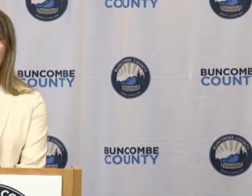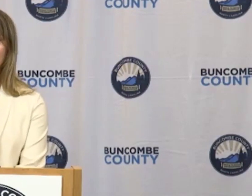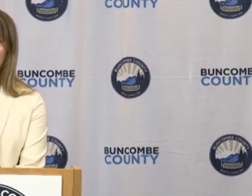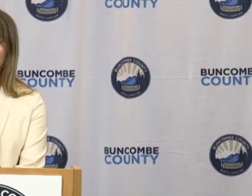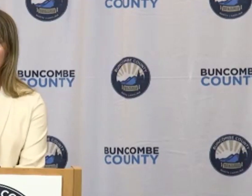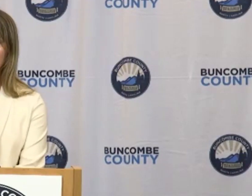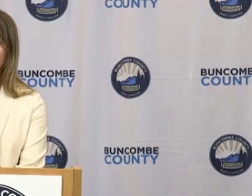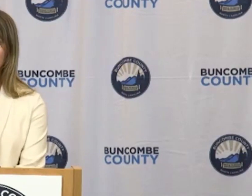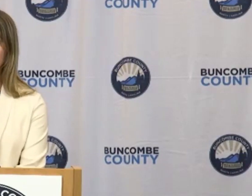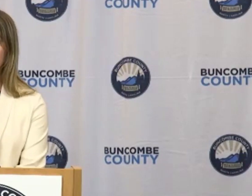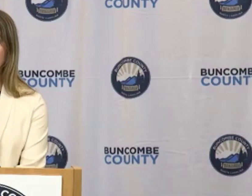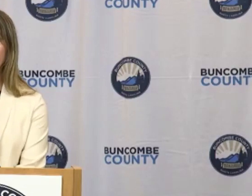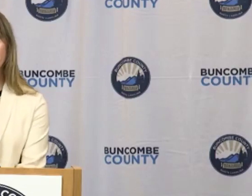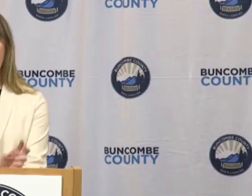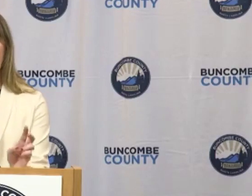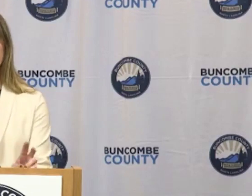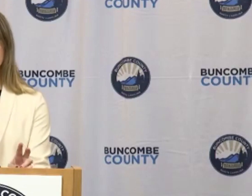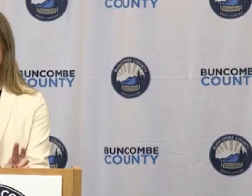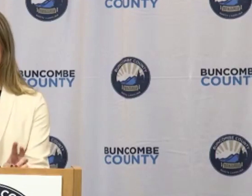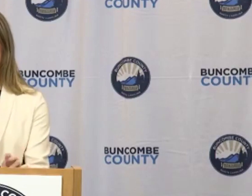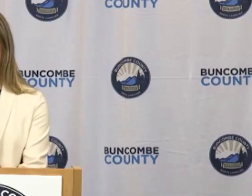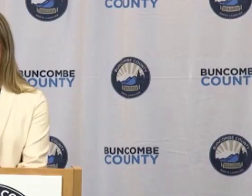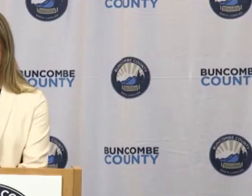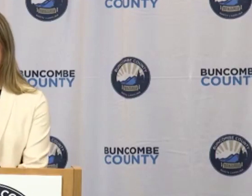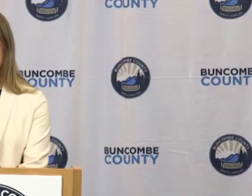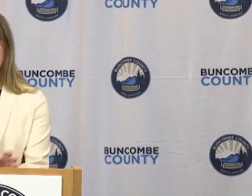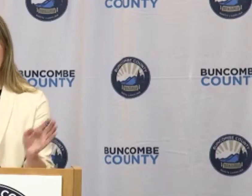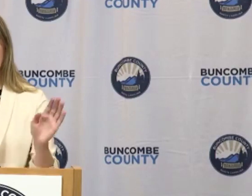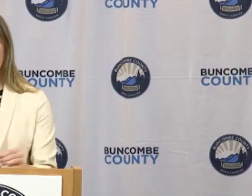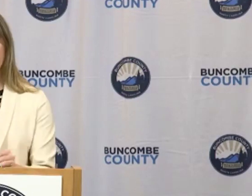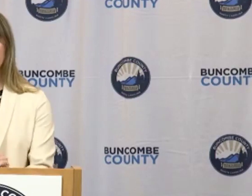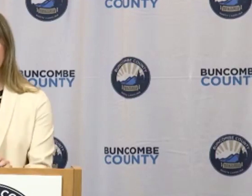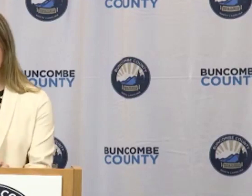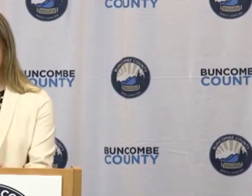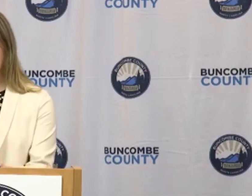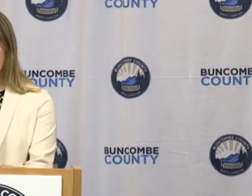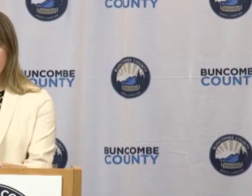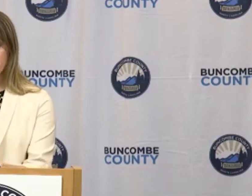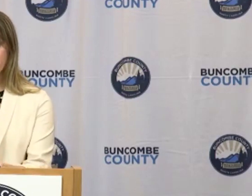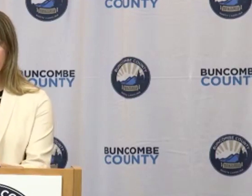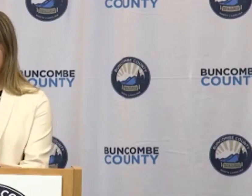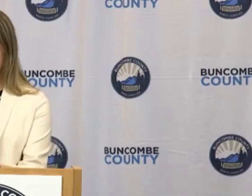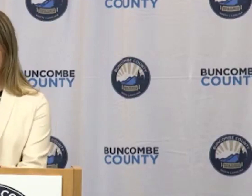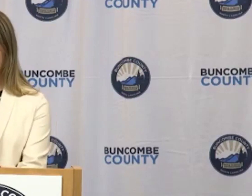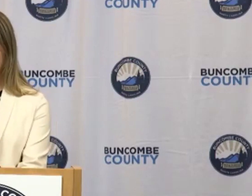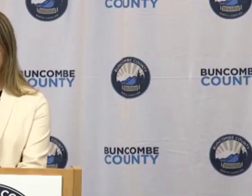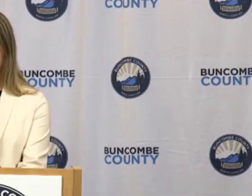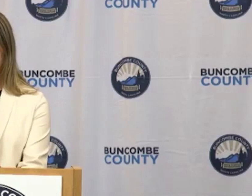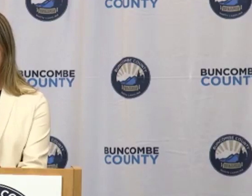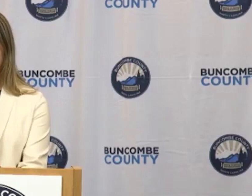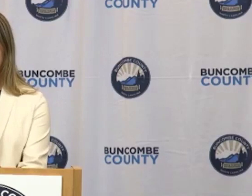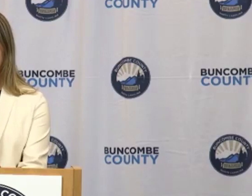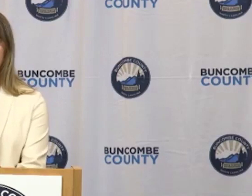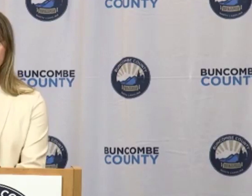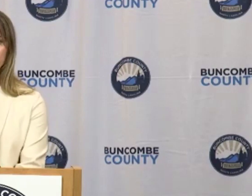the One Buncombe hotline and press option 2 to be routed to the private property debris removal program. And